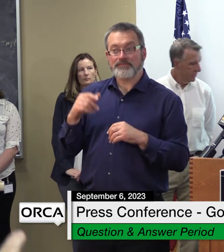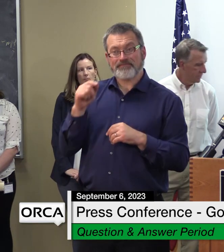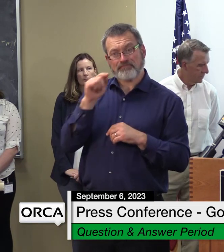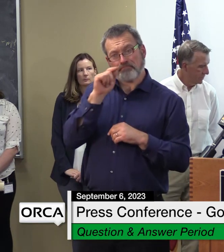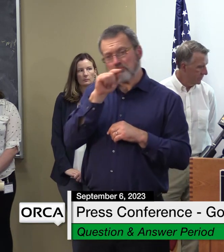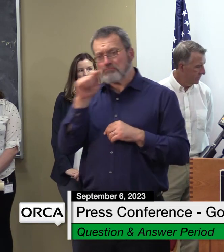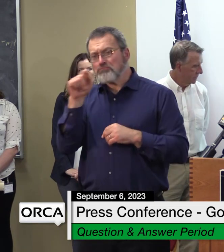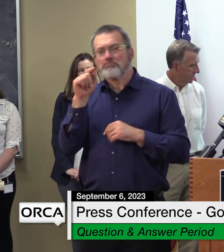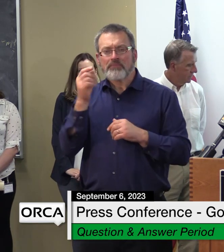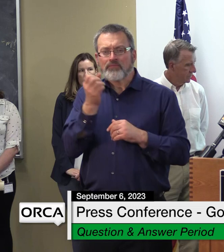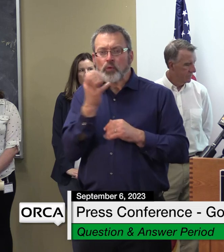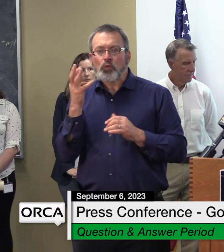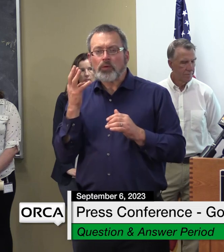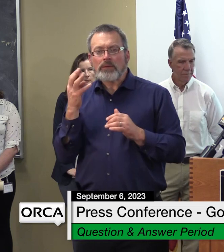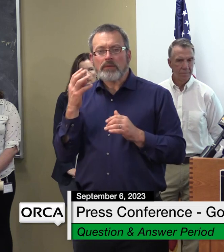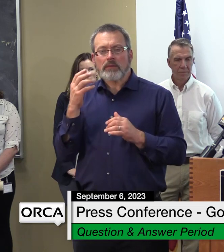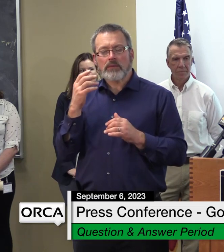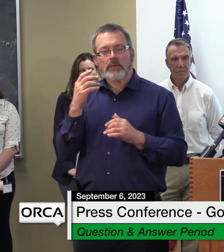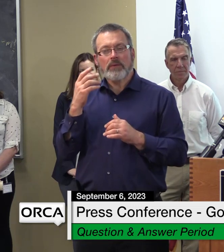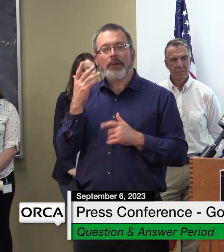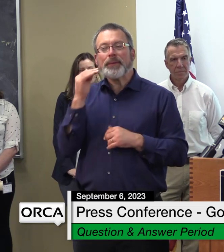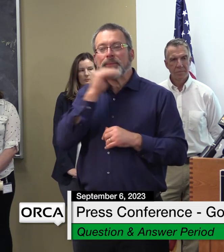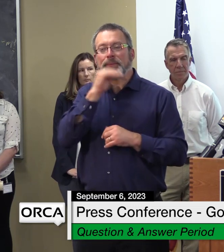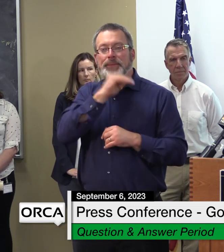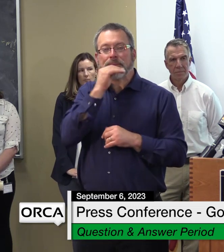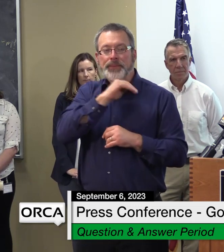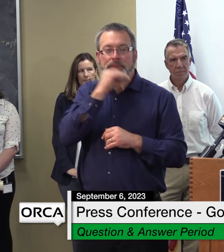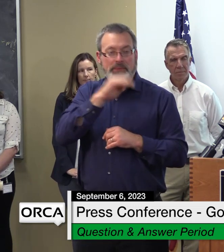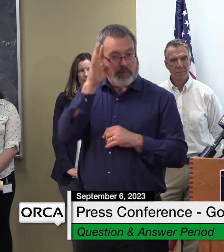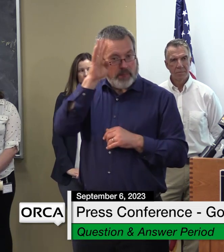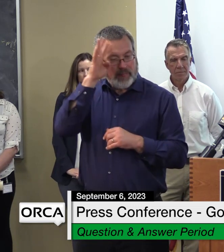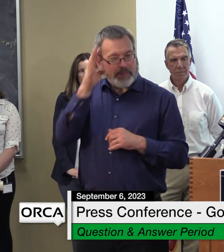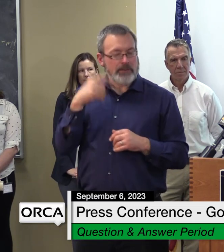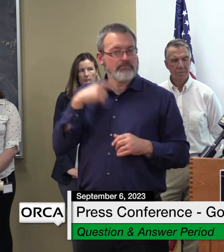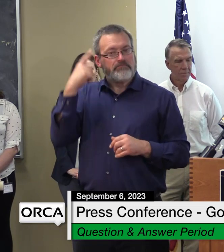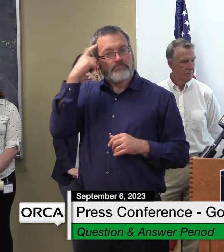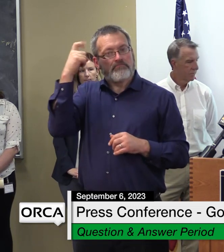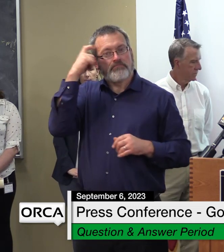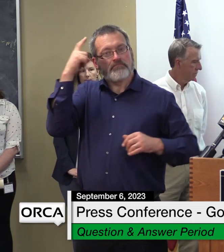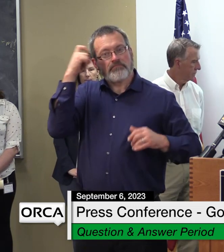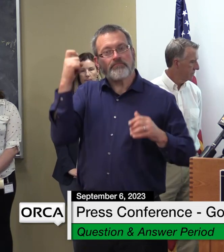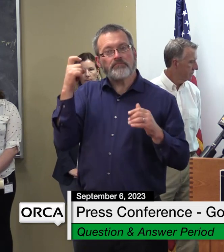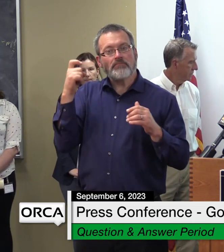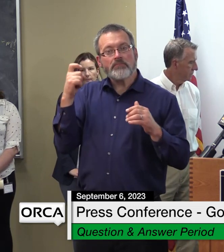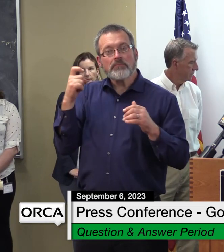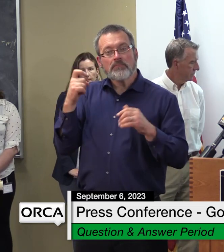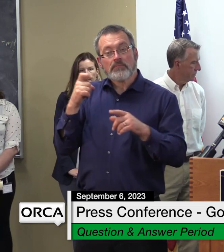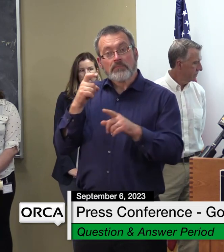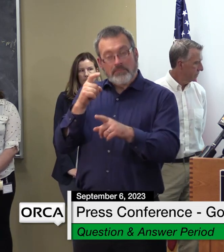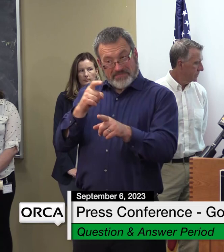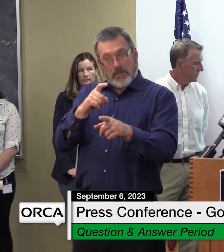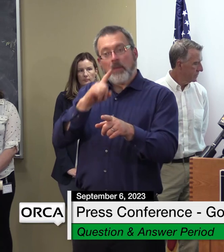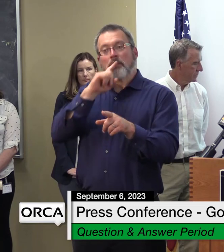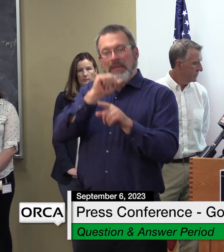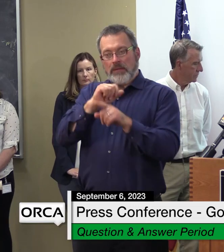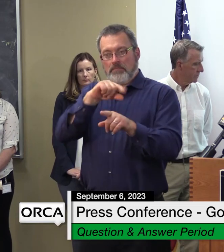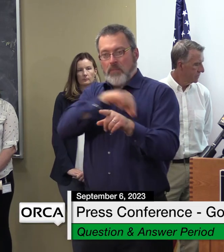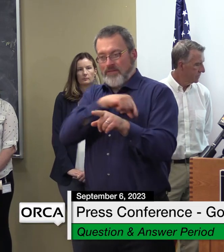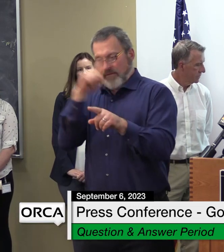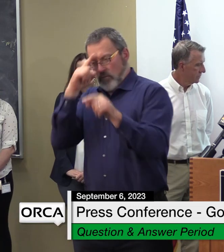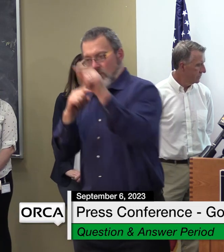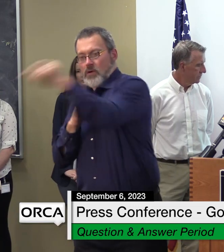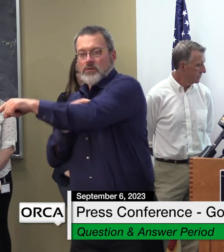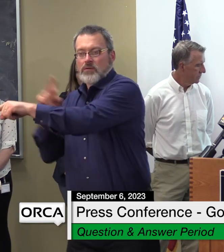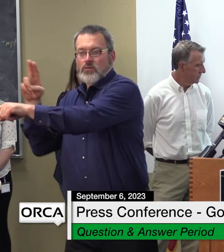potentially fraudulent, and the rest, again, were eligible for UI. So that just kind of gives us an idea